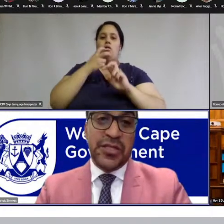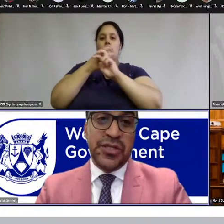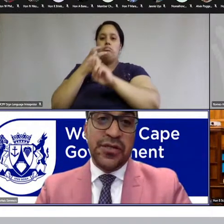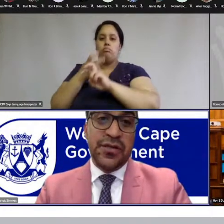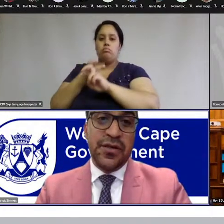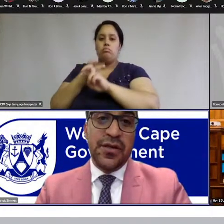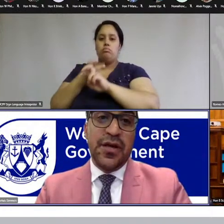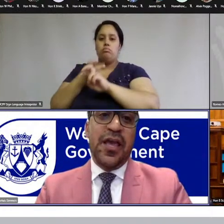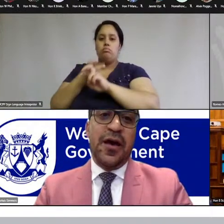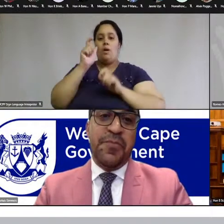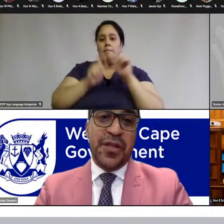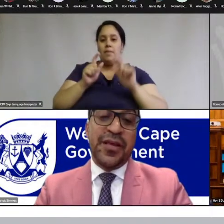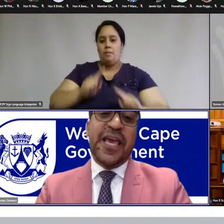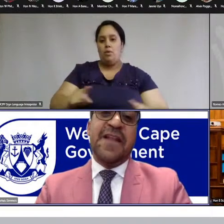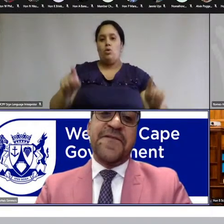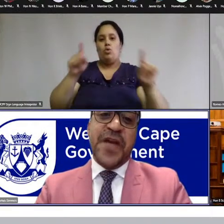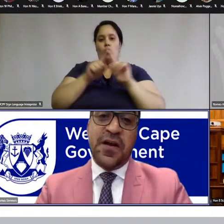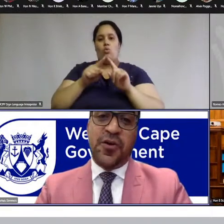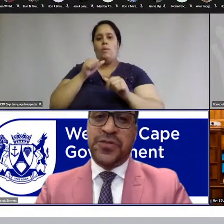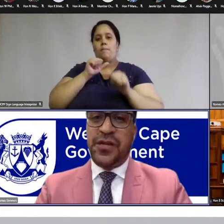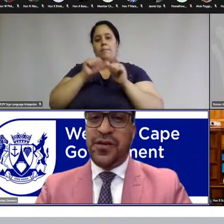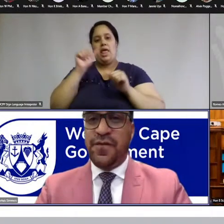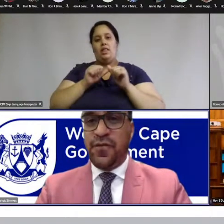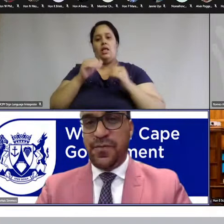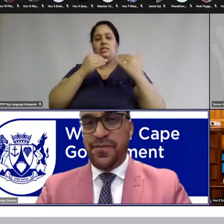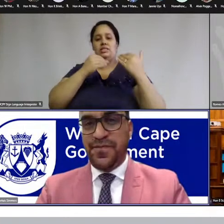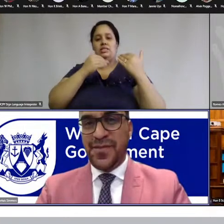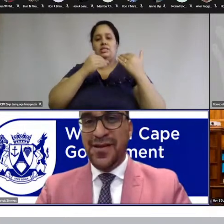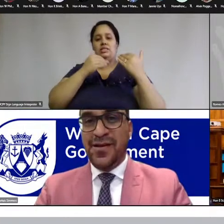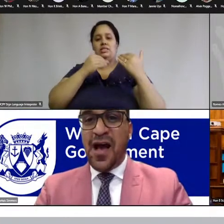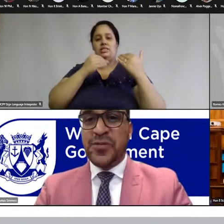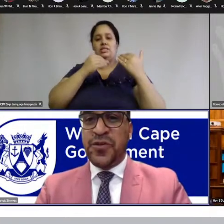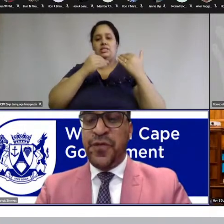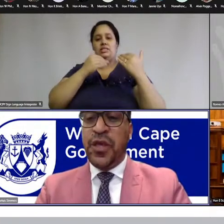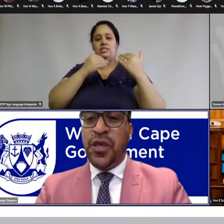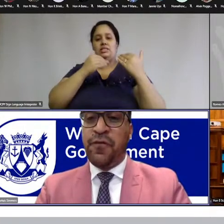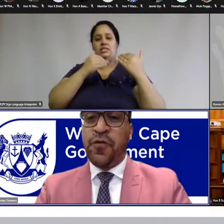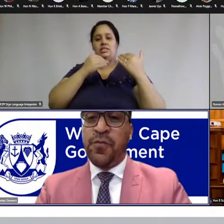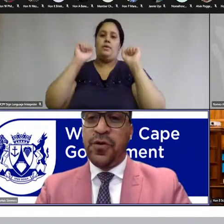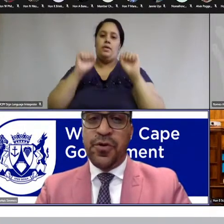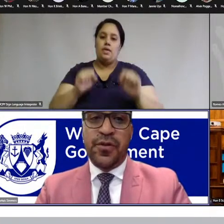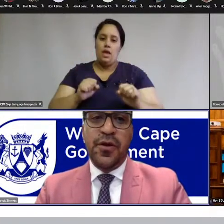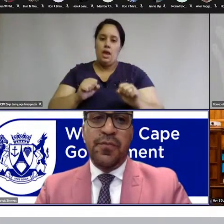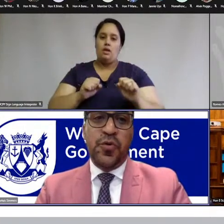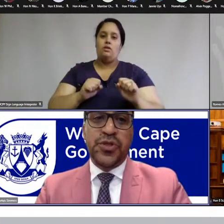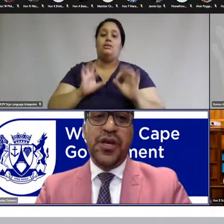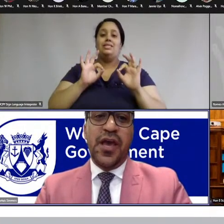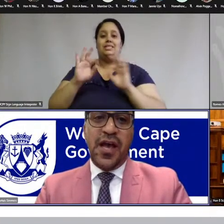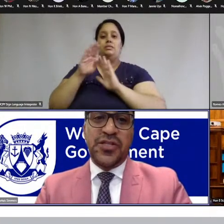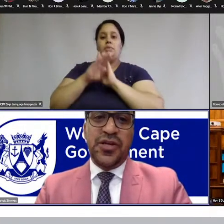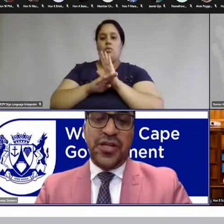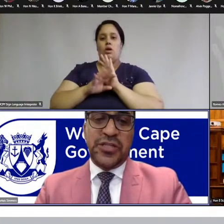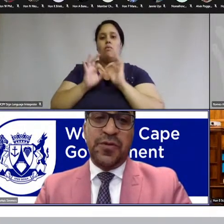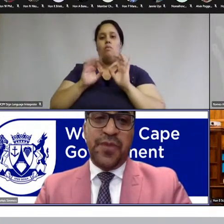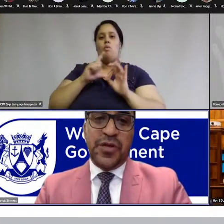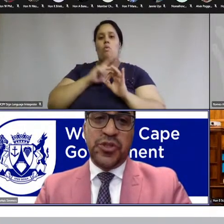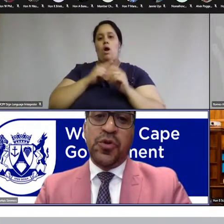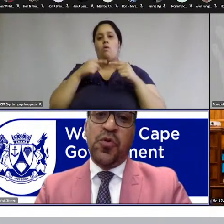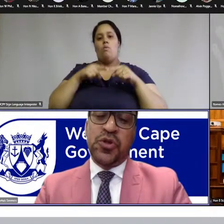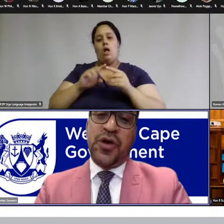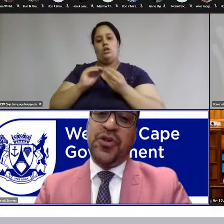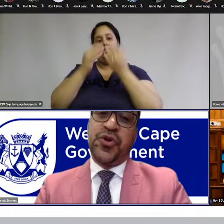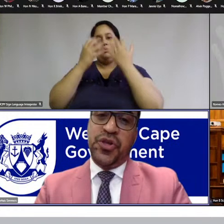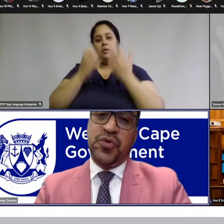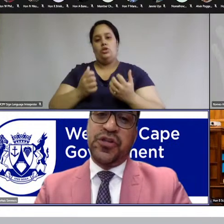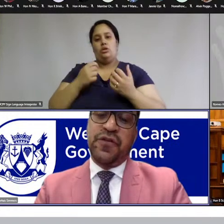dat mense in beter en veiliger omstandighede woon. Daar is spesifiek hiervoor begroot, because as the adjustment budget